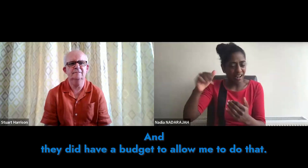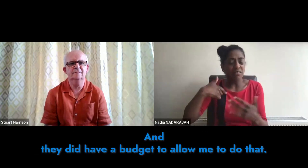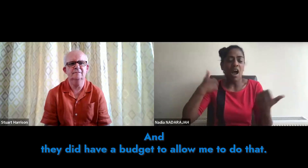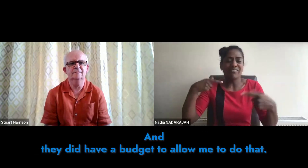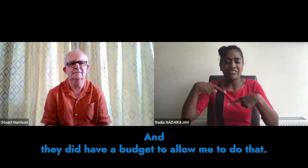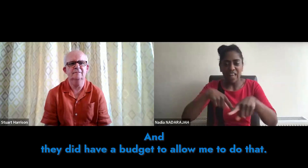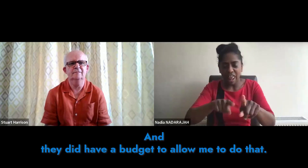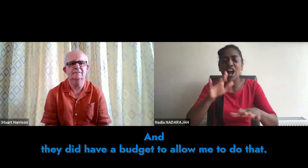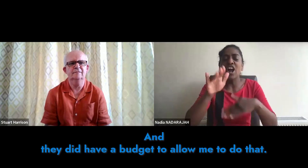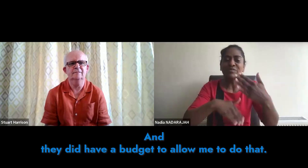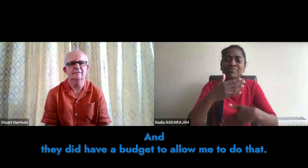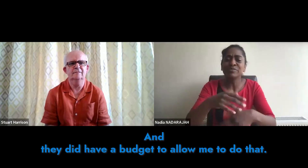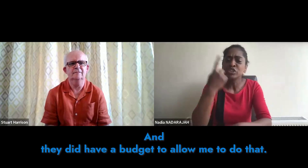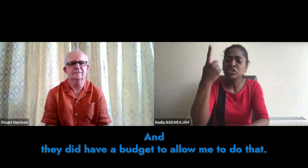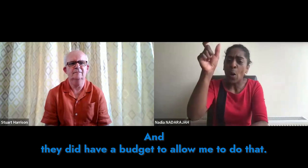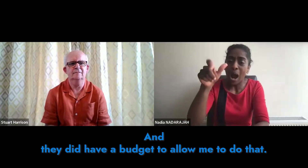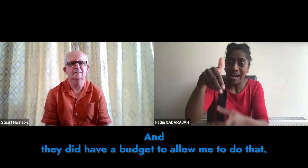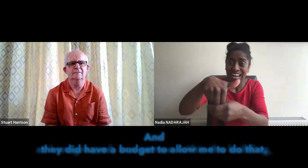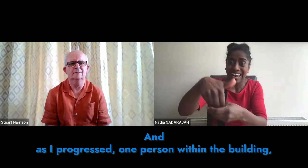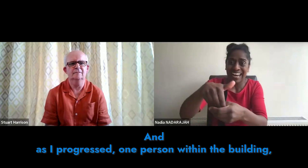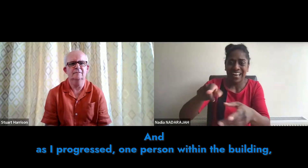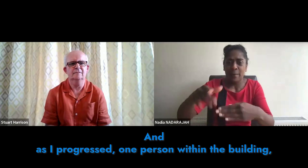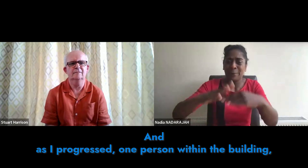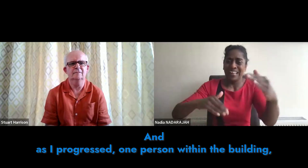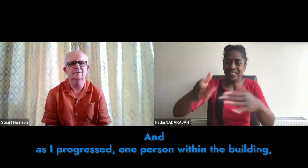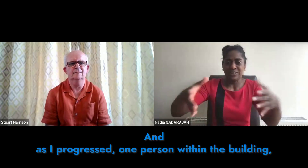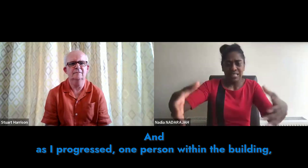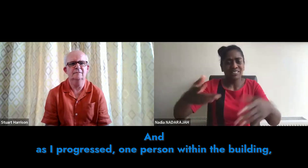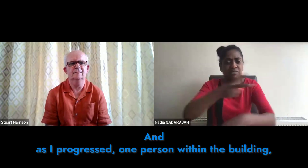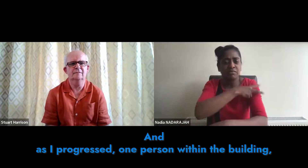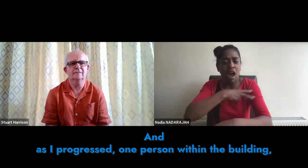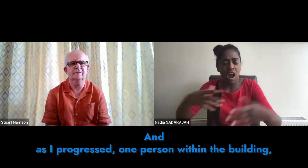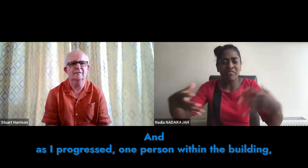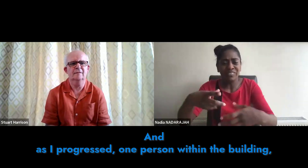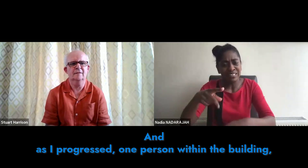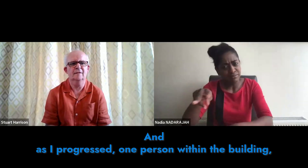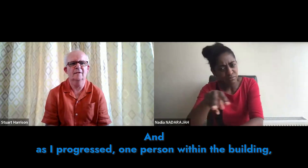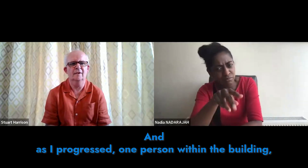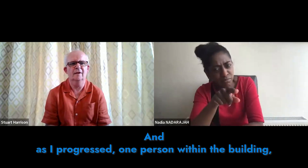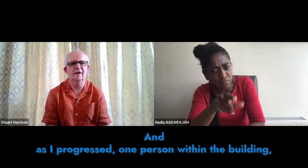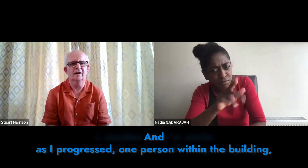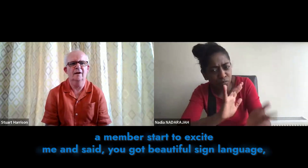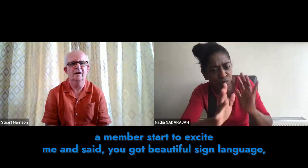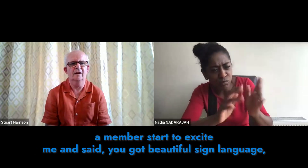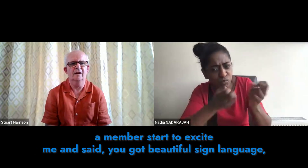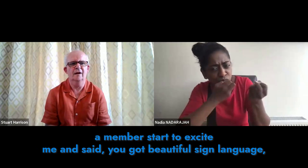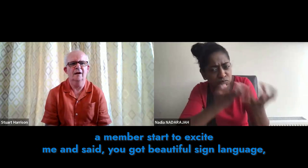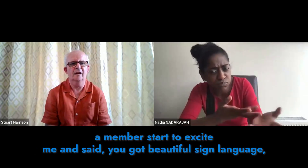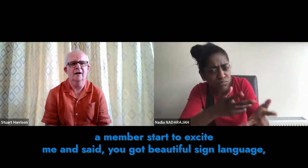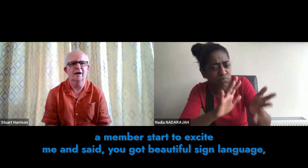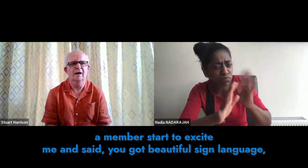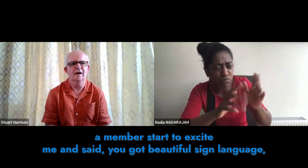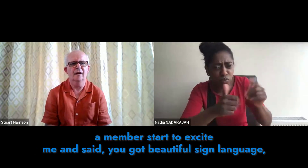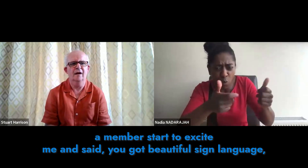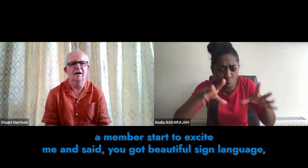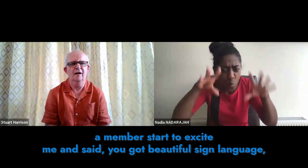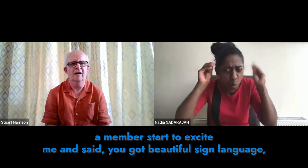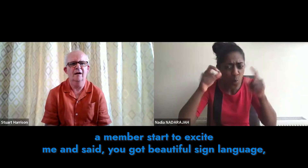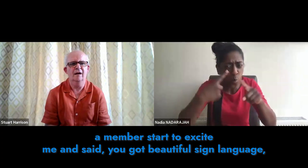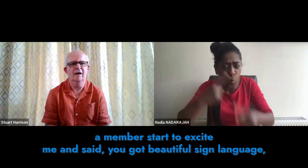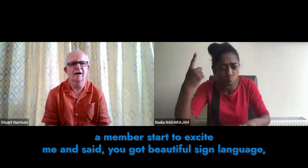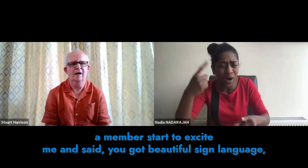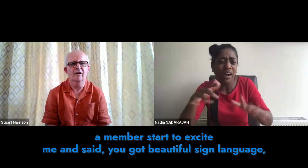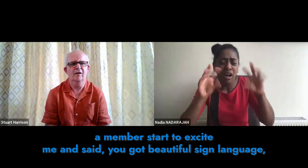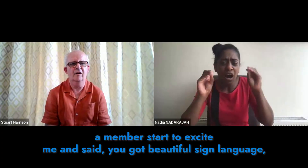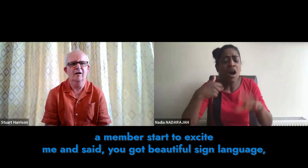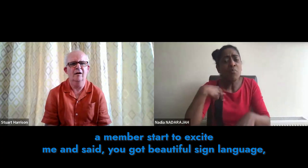budget to allow me to do that. And as I progressed, one person within the building, a member of staff, took sight of me and said, "You